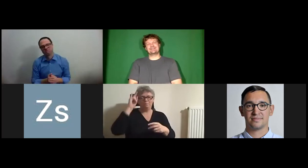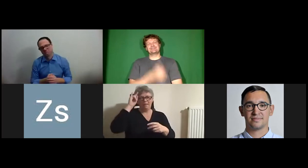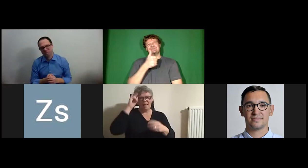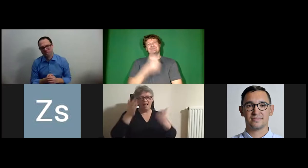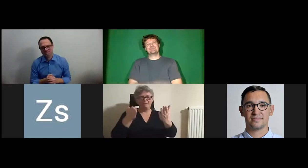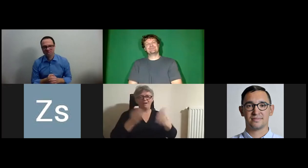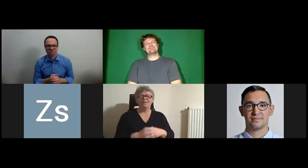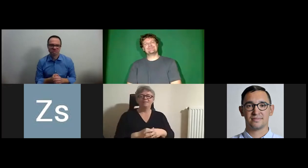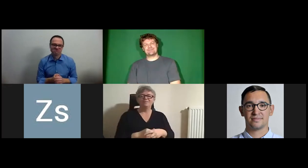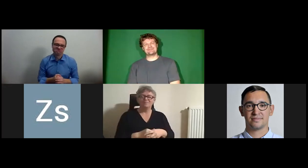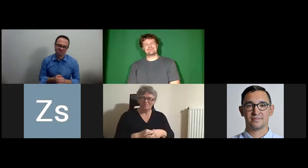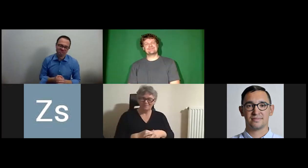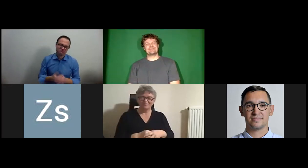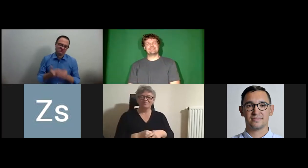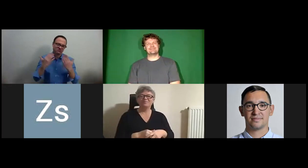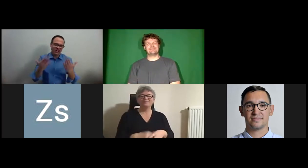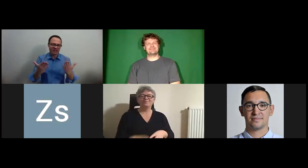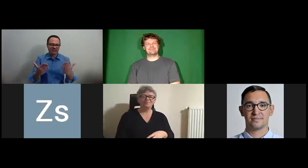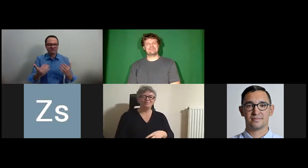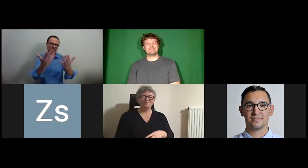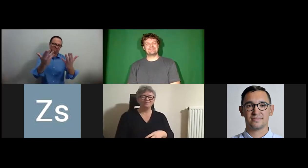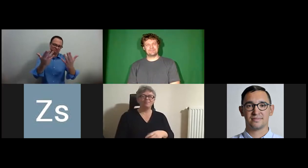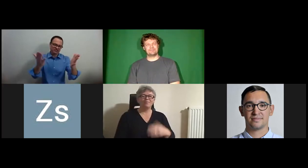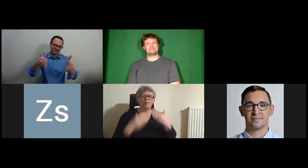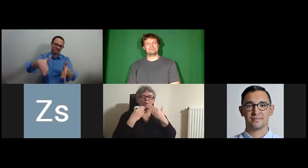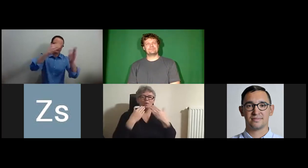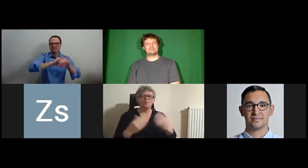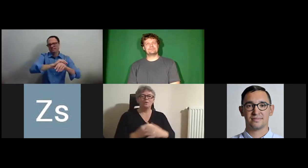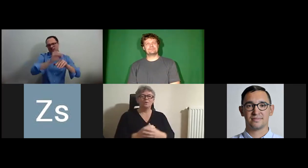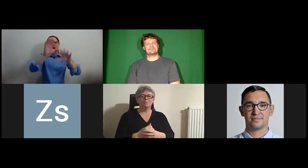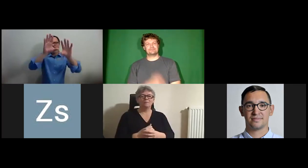interpreters. Hope to work with you many more times in the future.